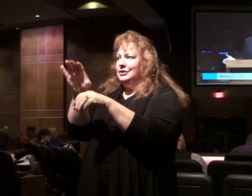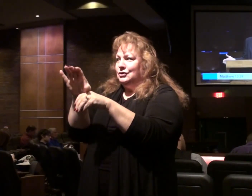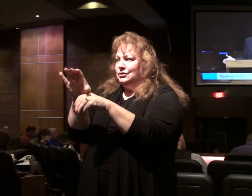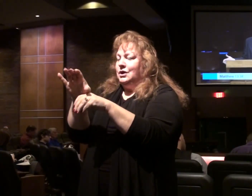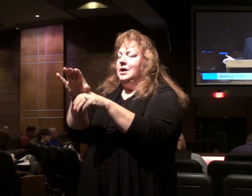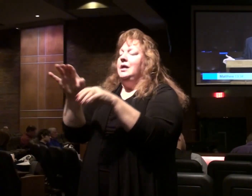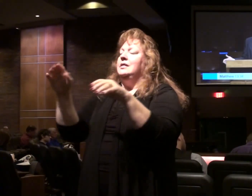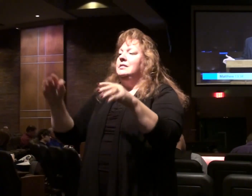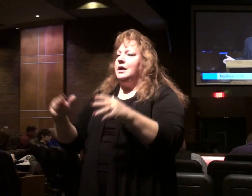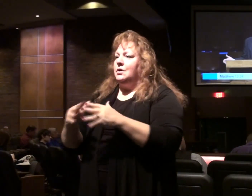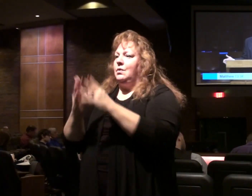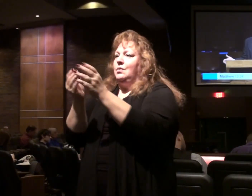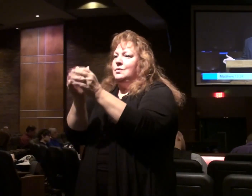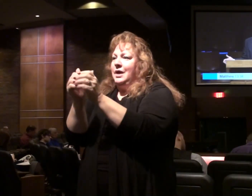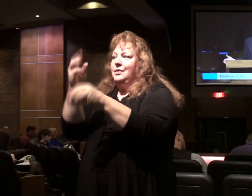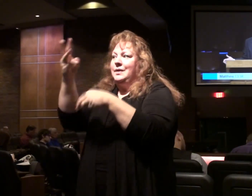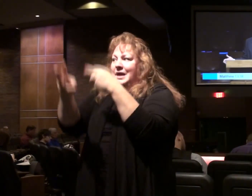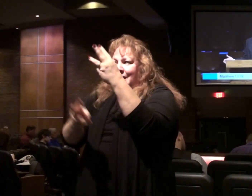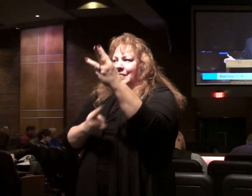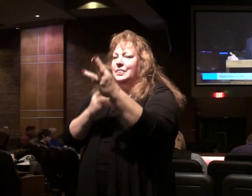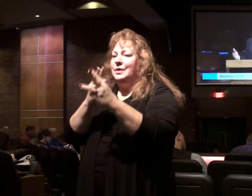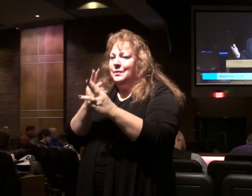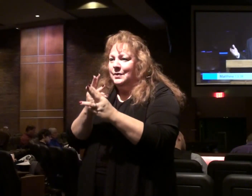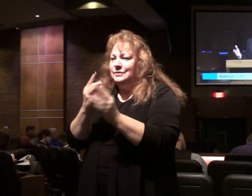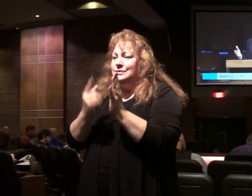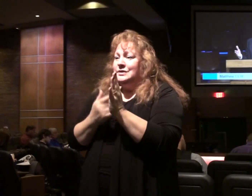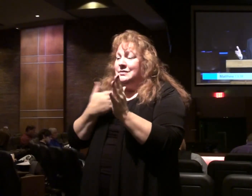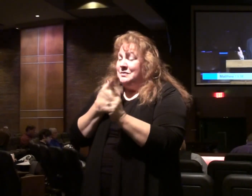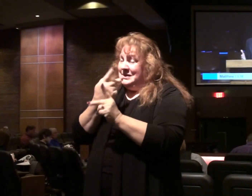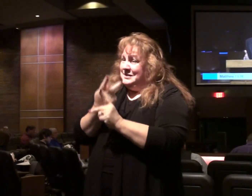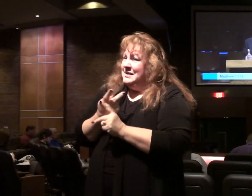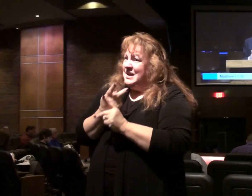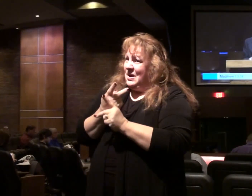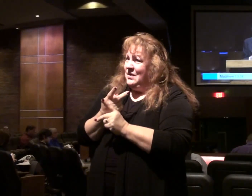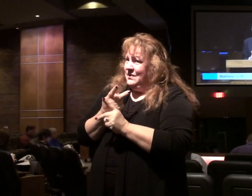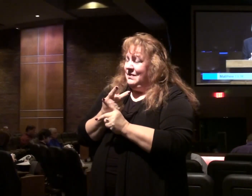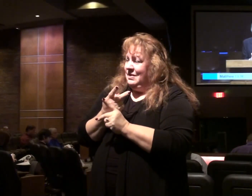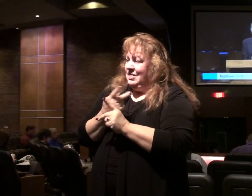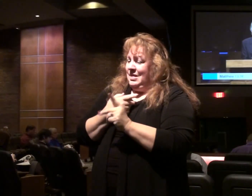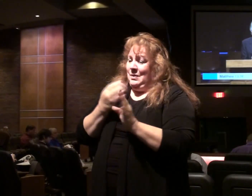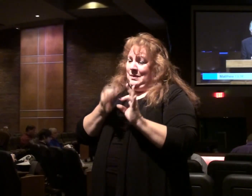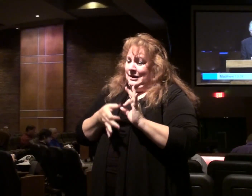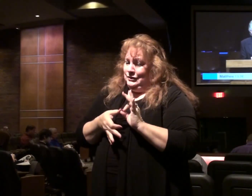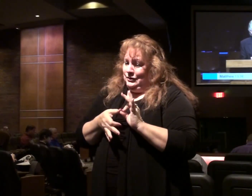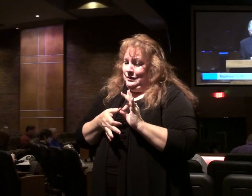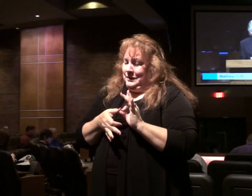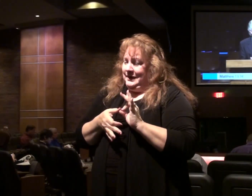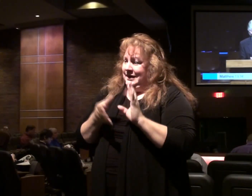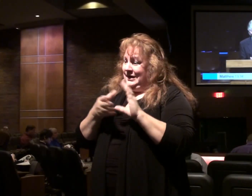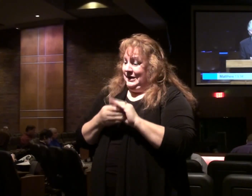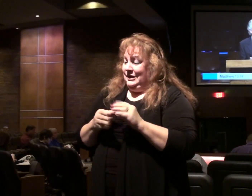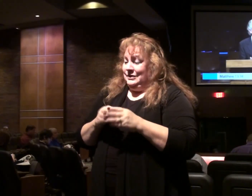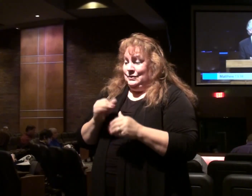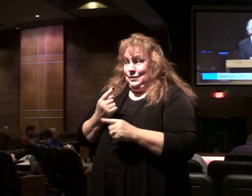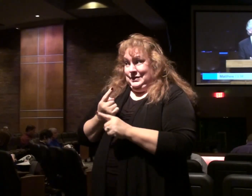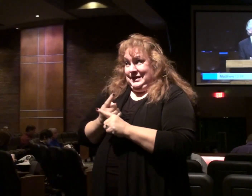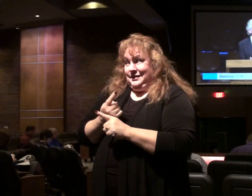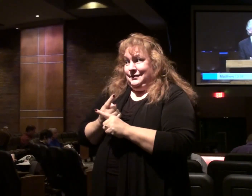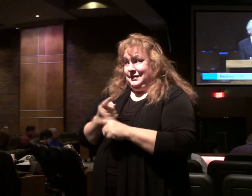world. So sometimes we want to be careful, even as believers, that we're interpreting the parables